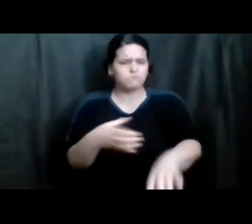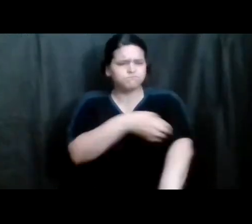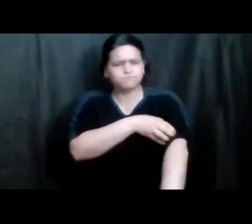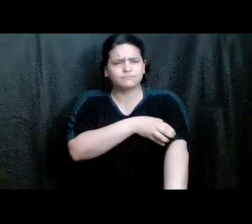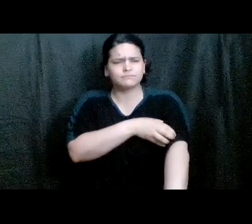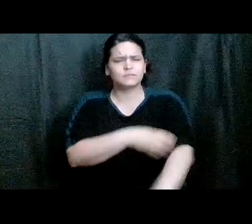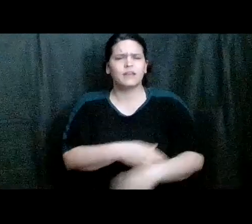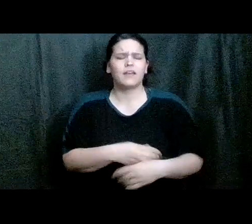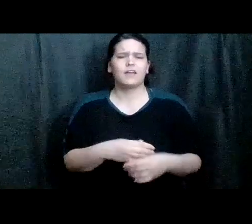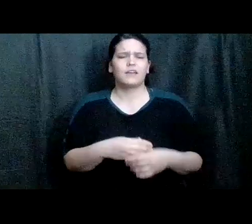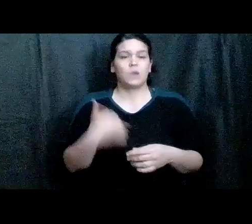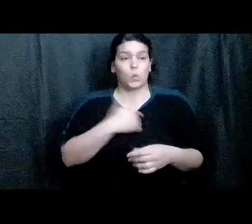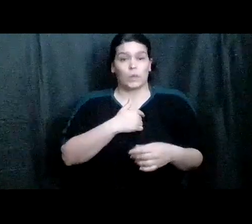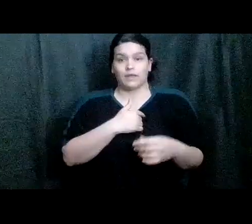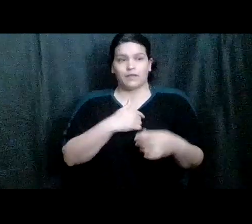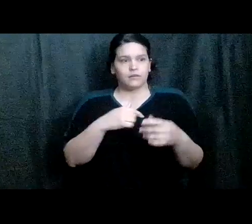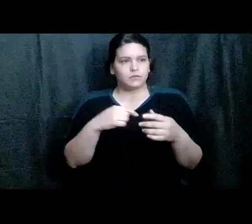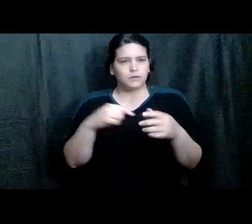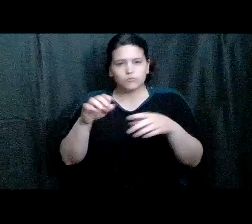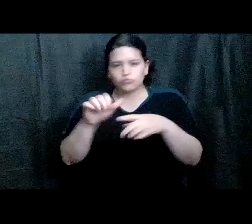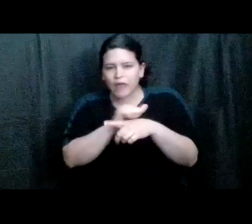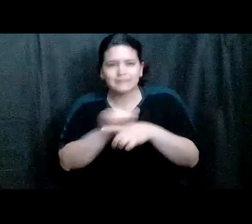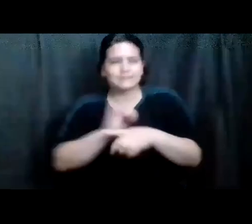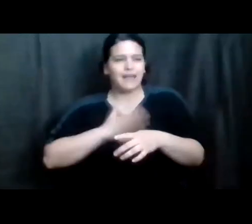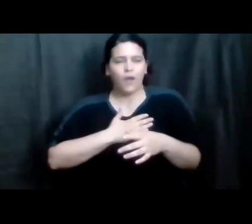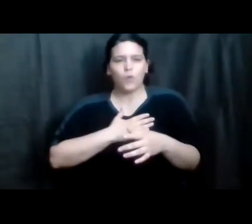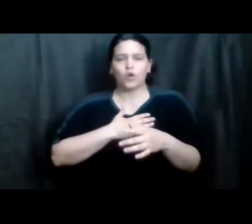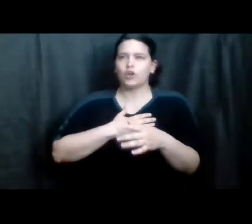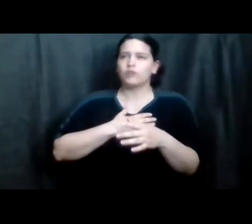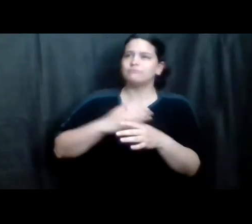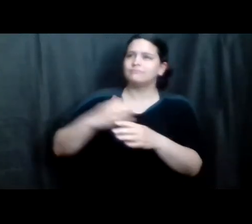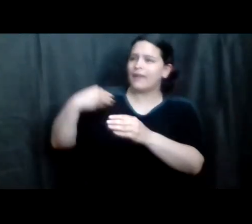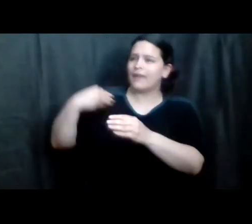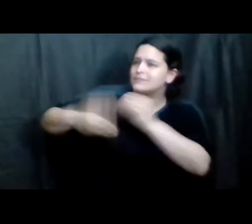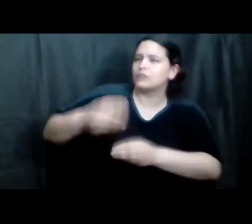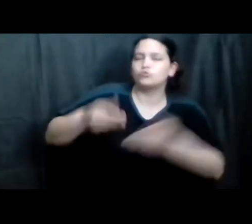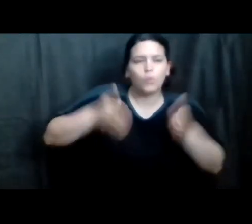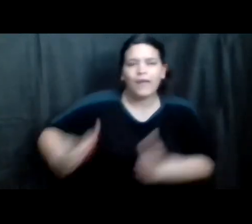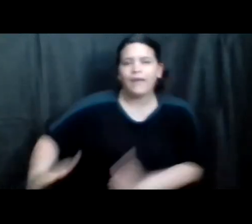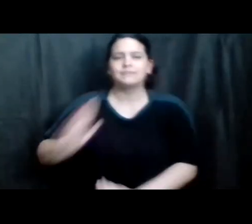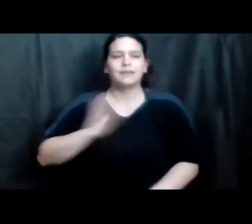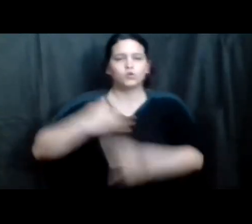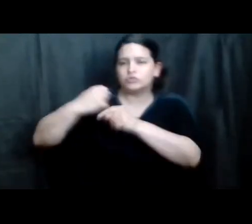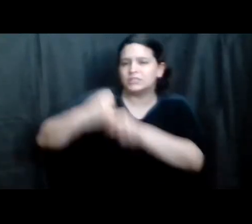of being with our teachers that are non-human beings and relatives.